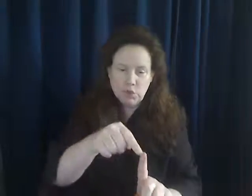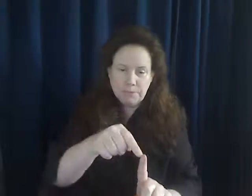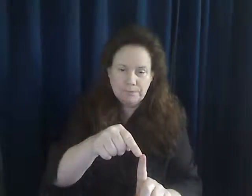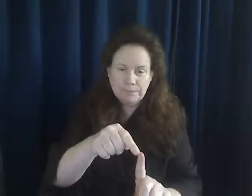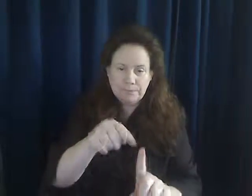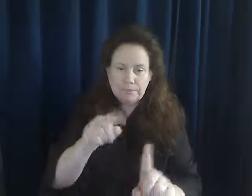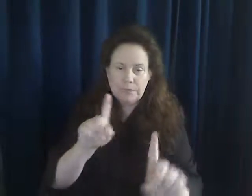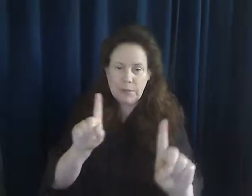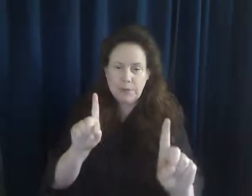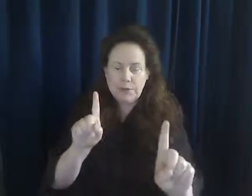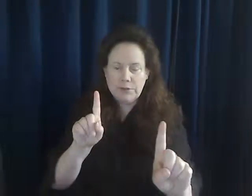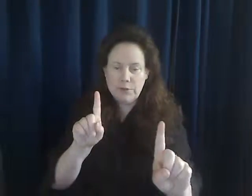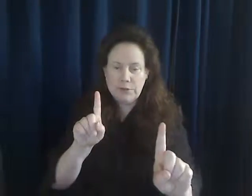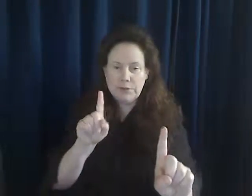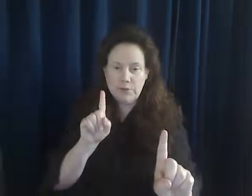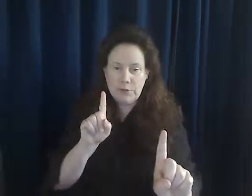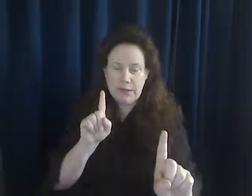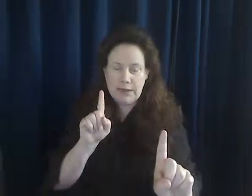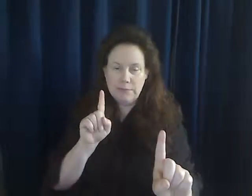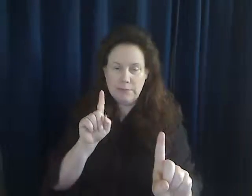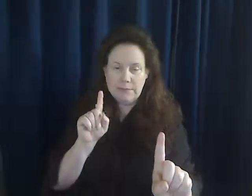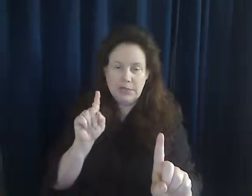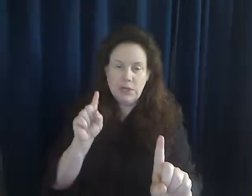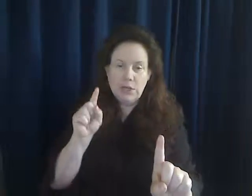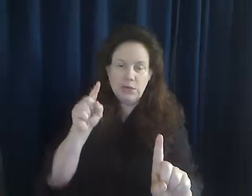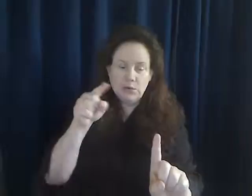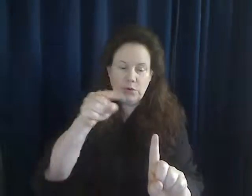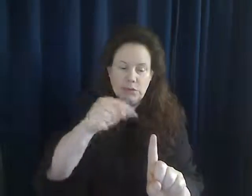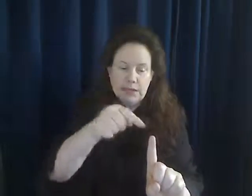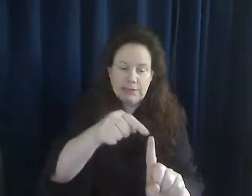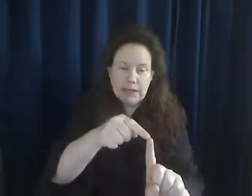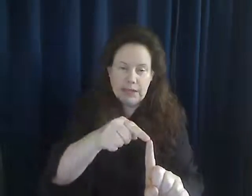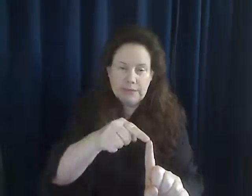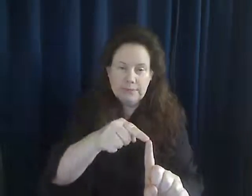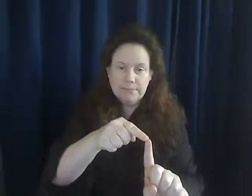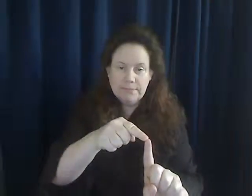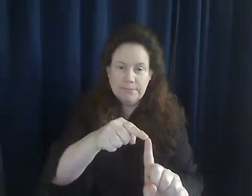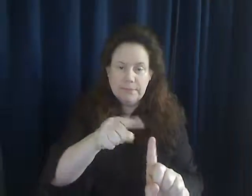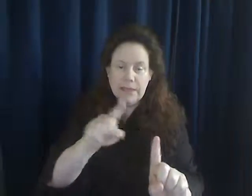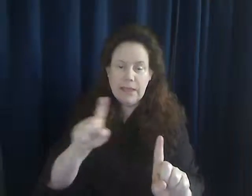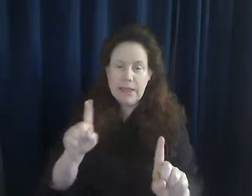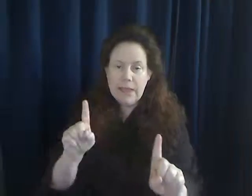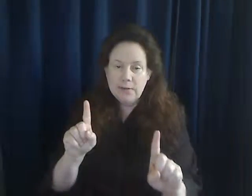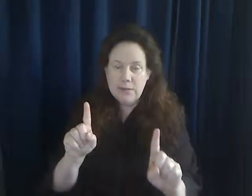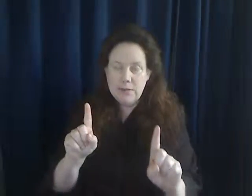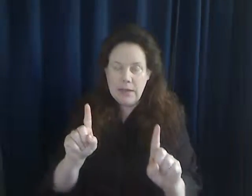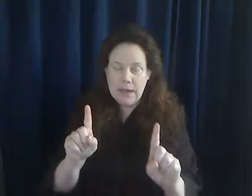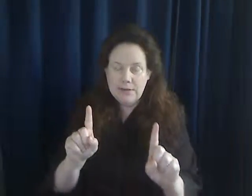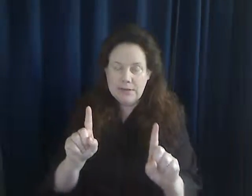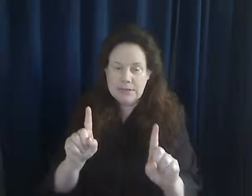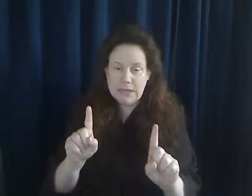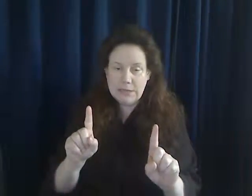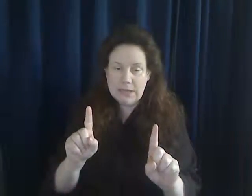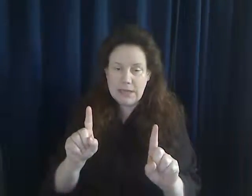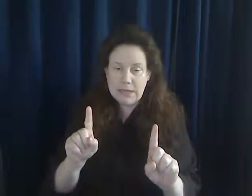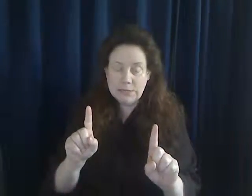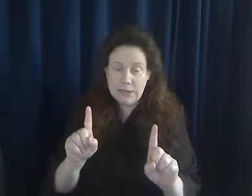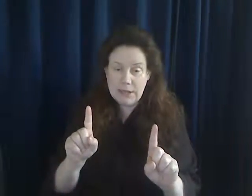to, pointer to pointer. Your right hand moves toward your left hand. And when you have a sign that has one hand